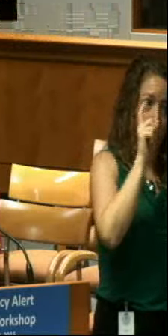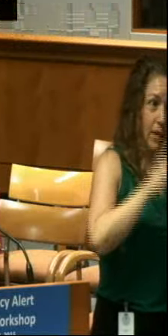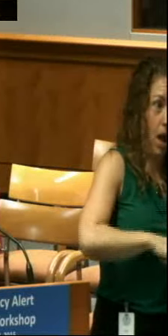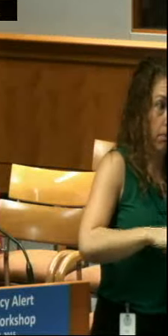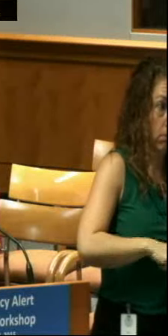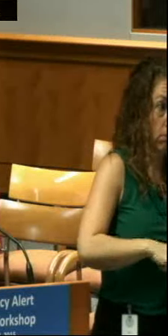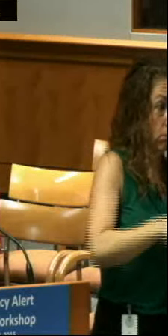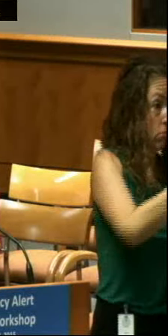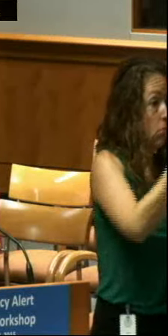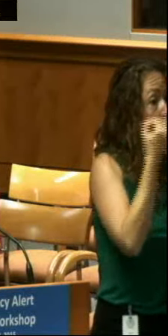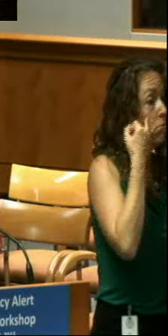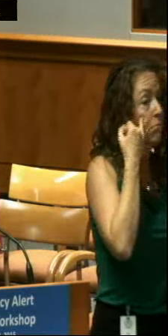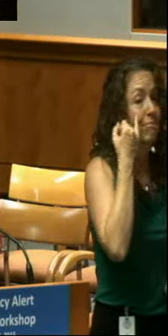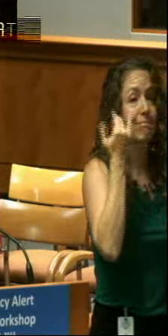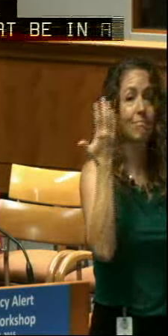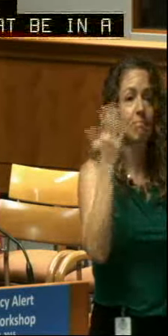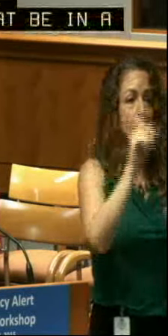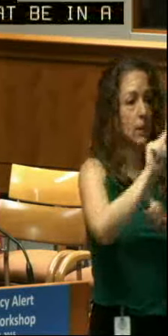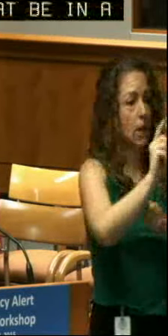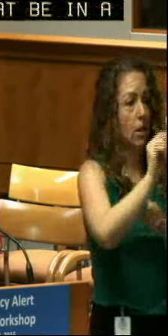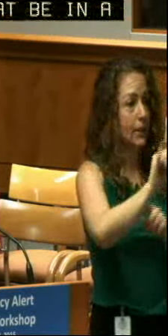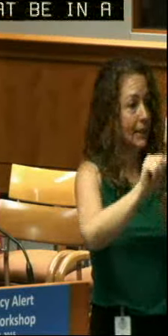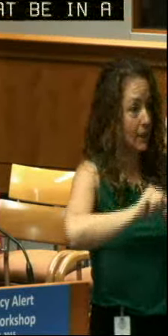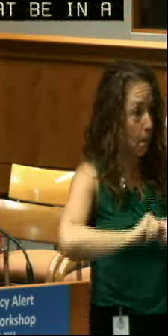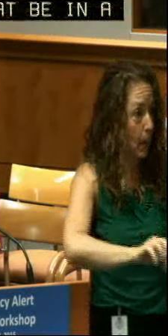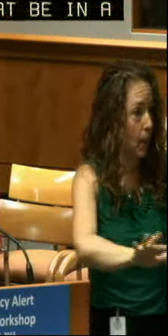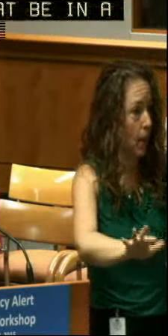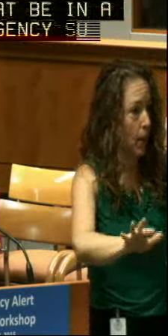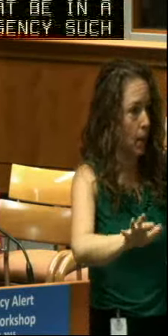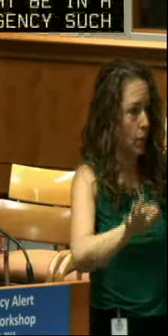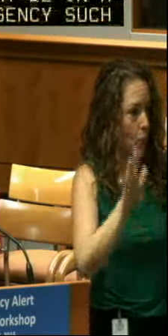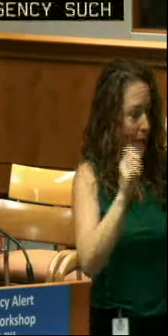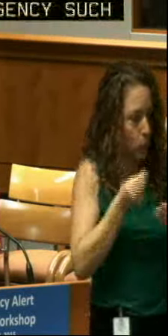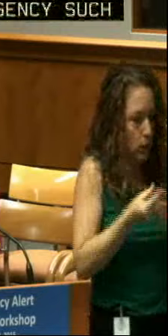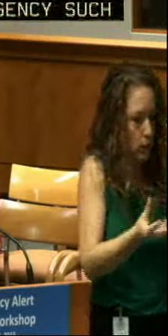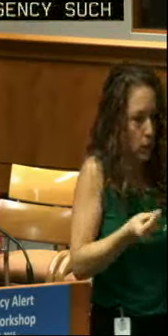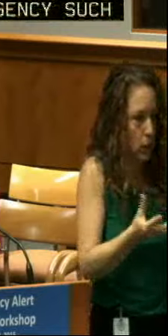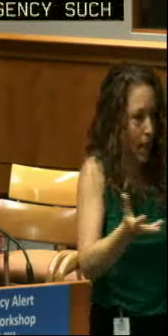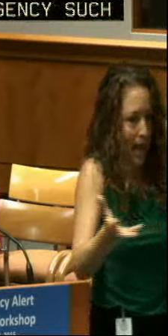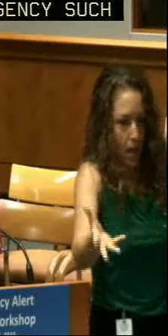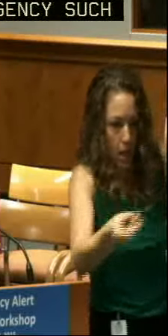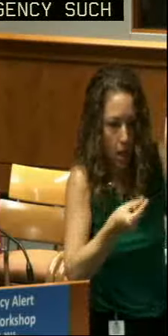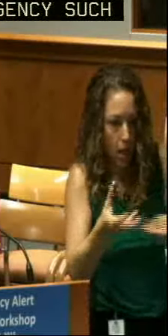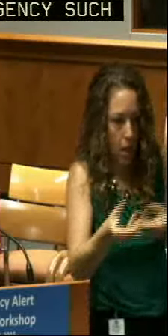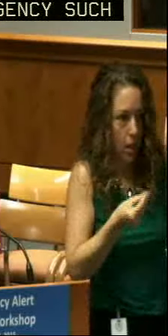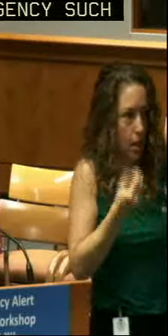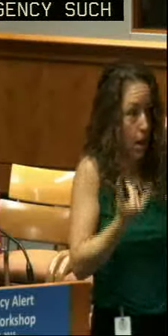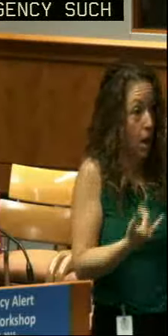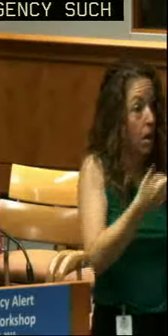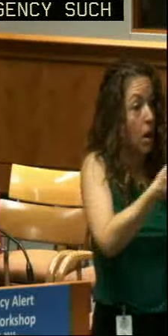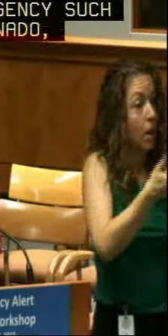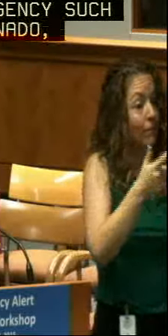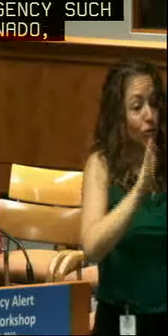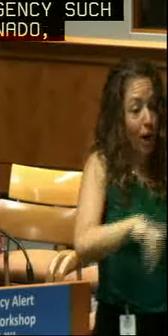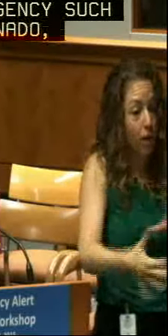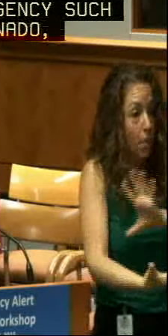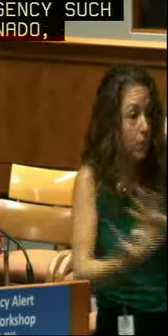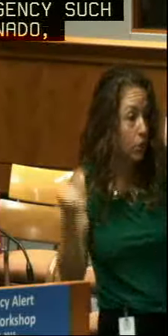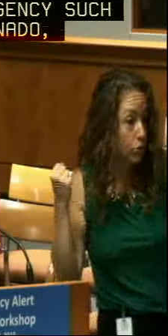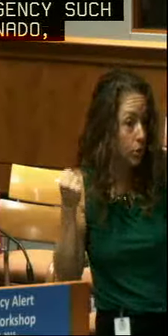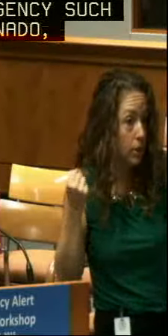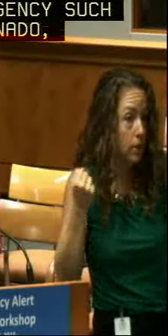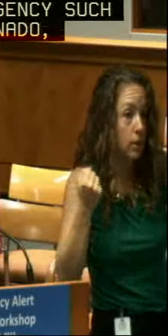as a toxic spill, tornado, or child abduction, to be able to put a voting question into the alert that